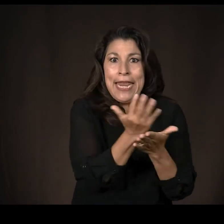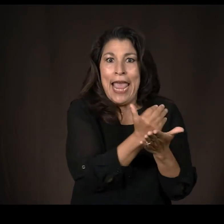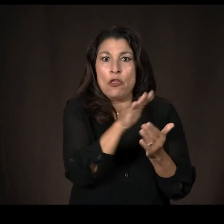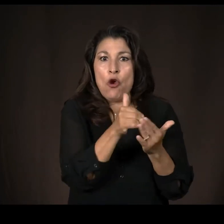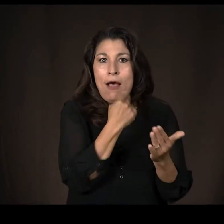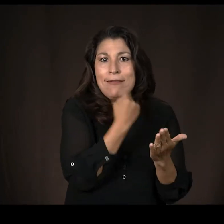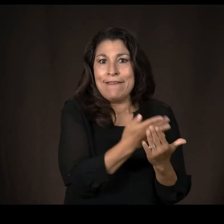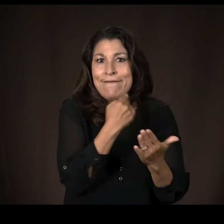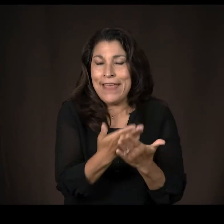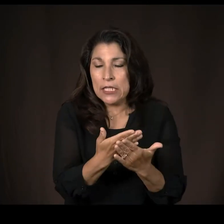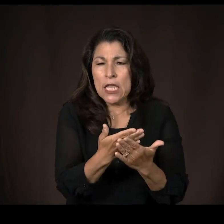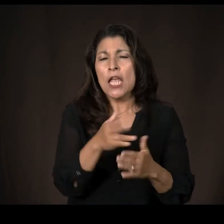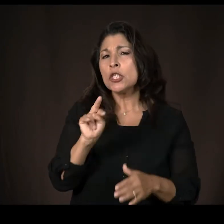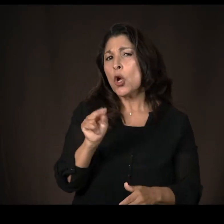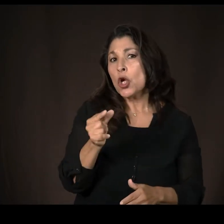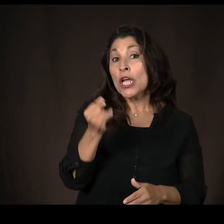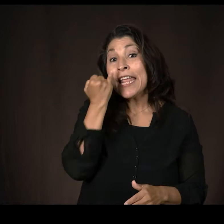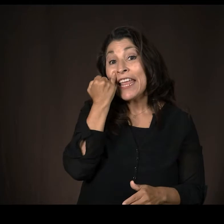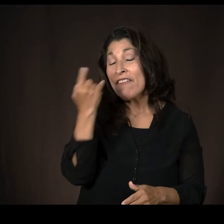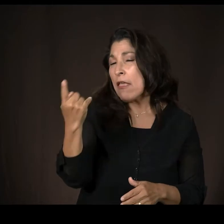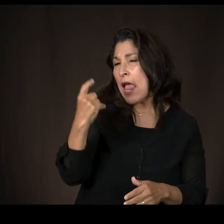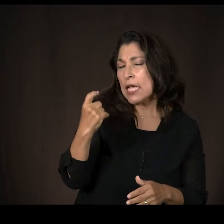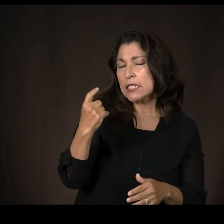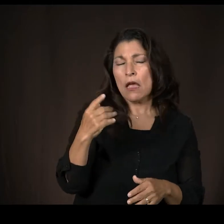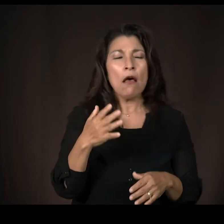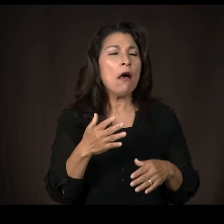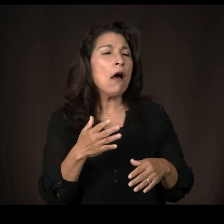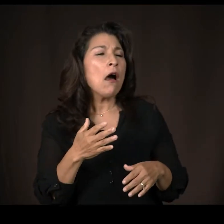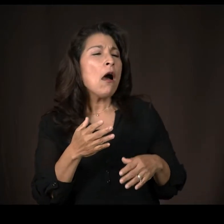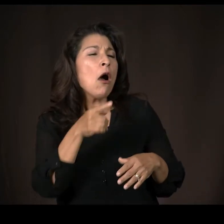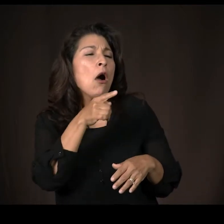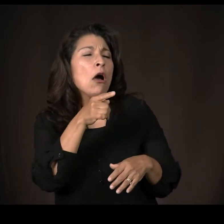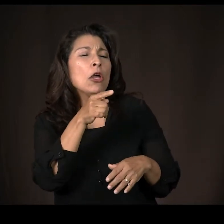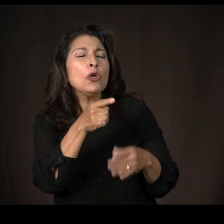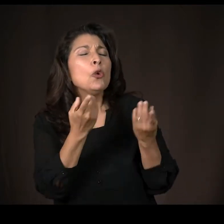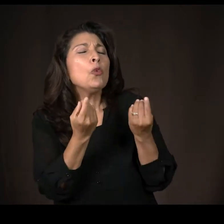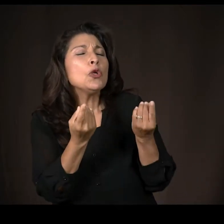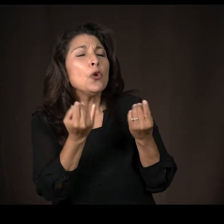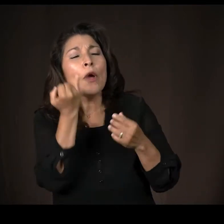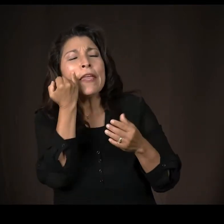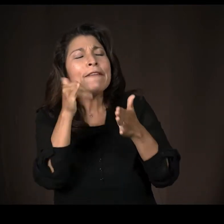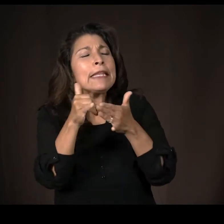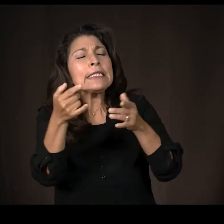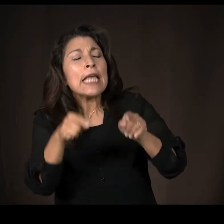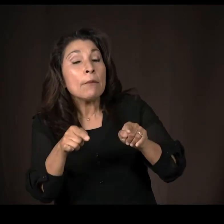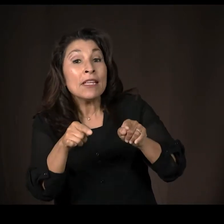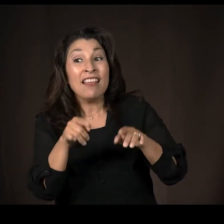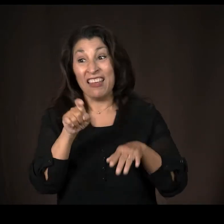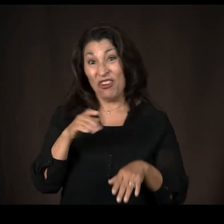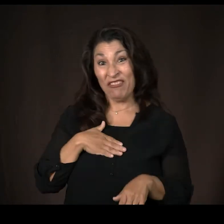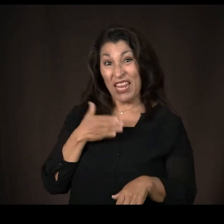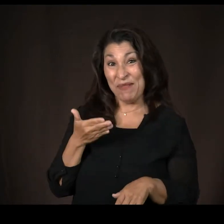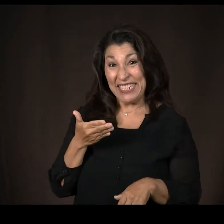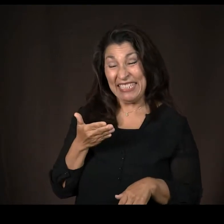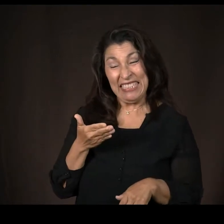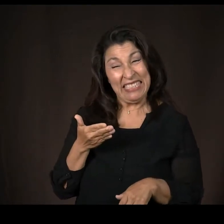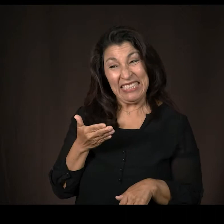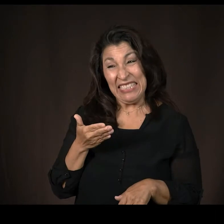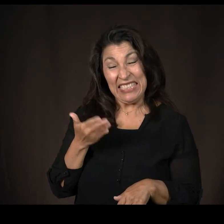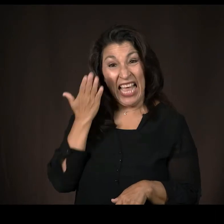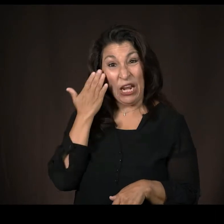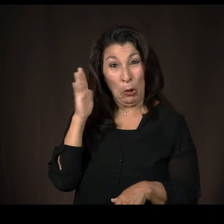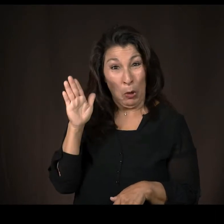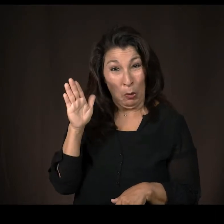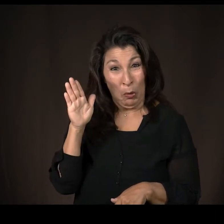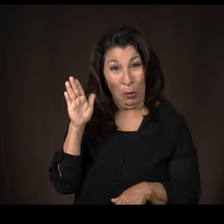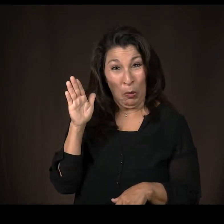see, it's not good if they say, well, what would you do if this happens? And you have to admit, I